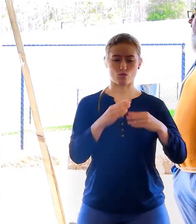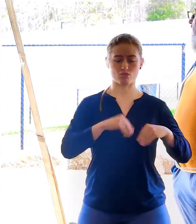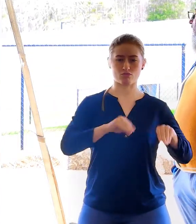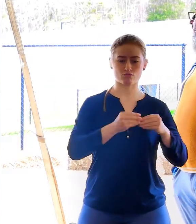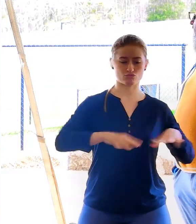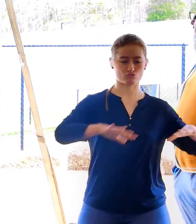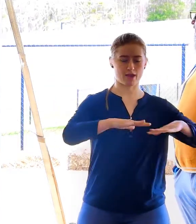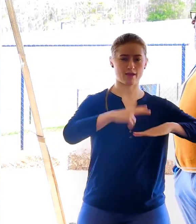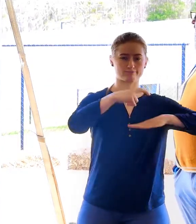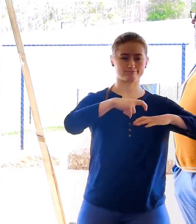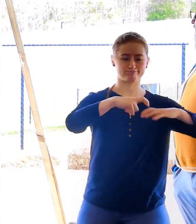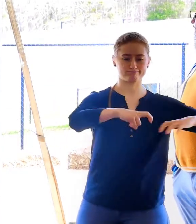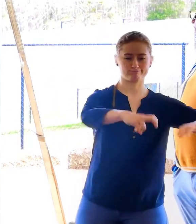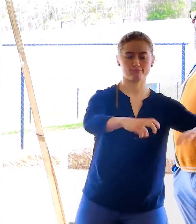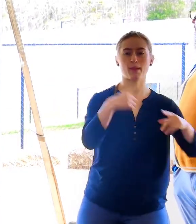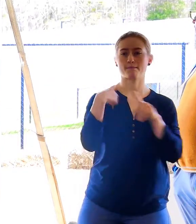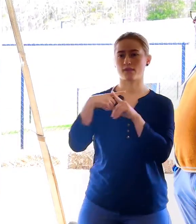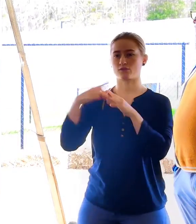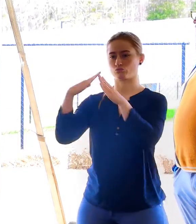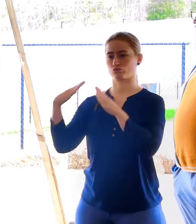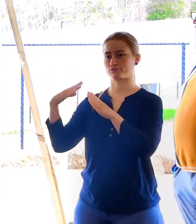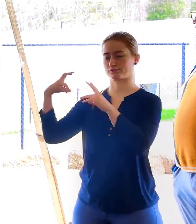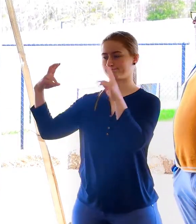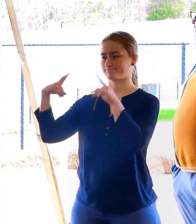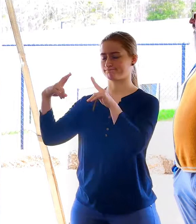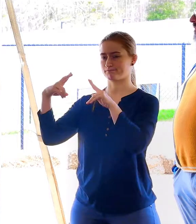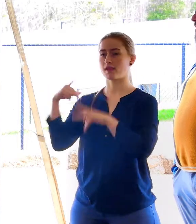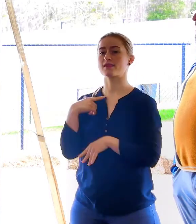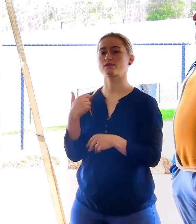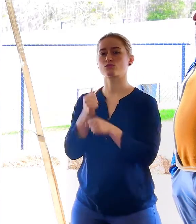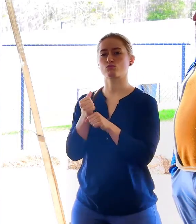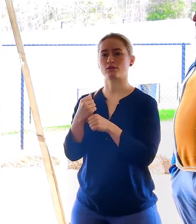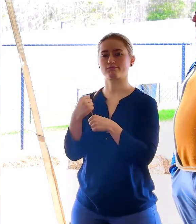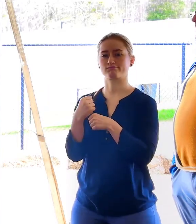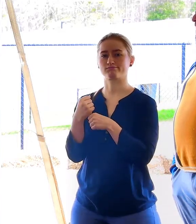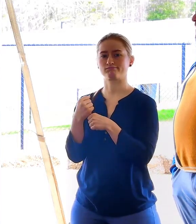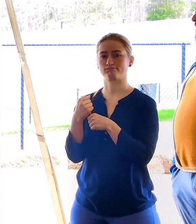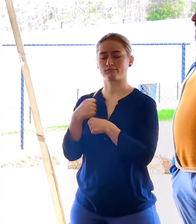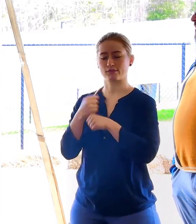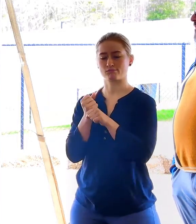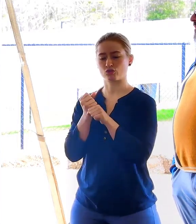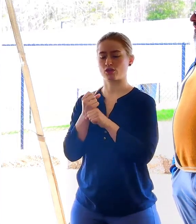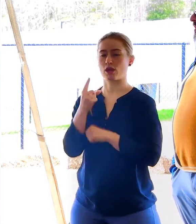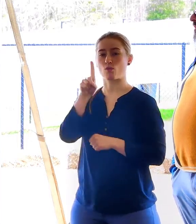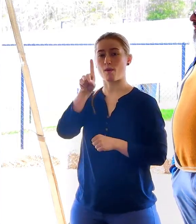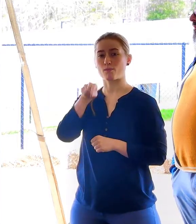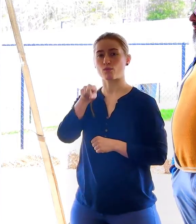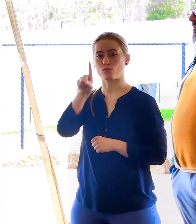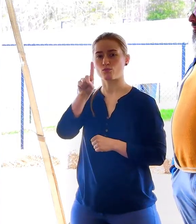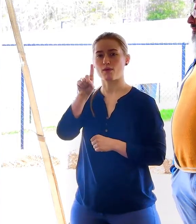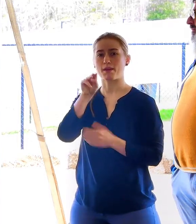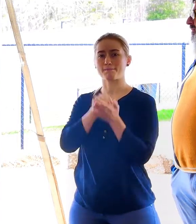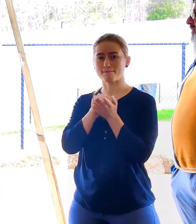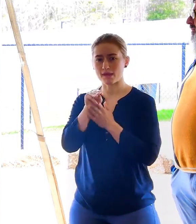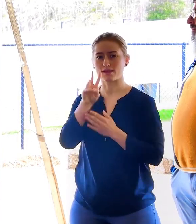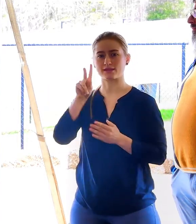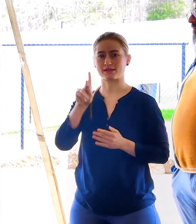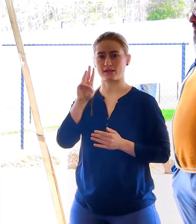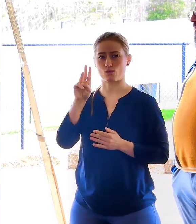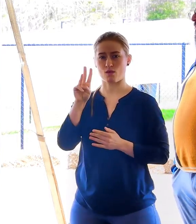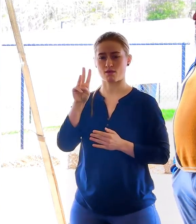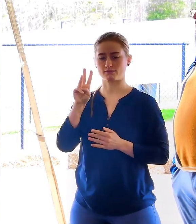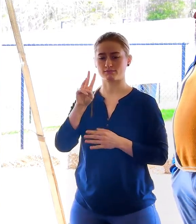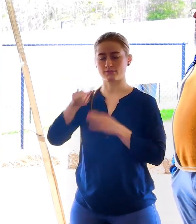array. This project will generate 1.1 million kilowatt hours a year, which was enough to